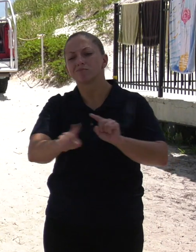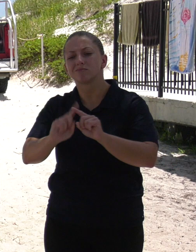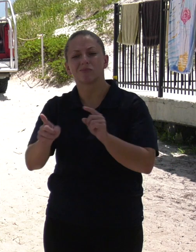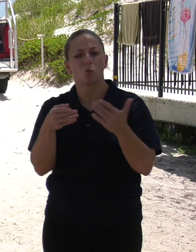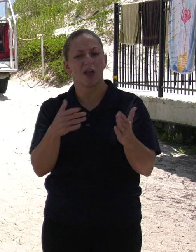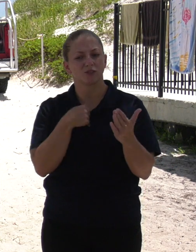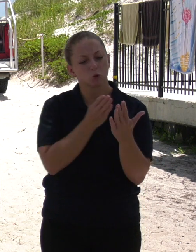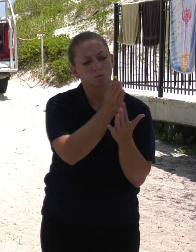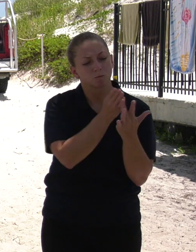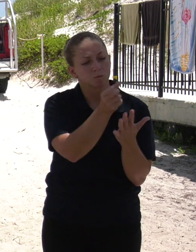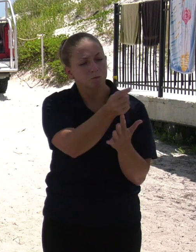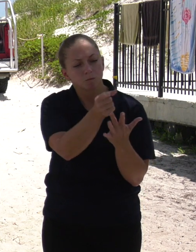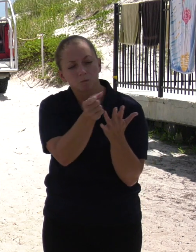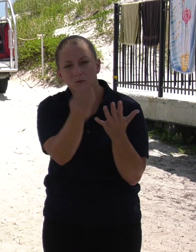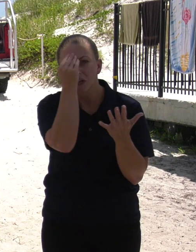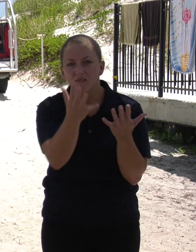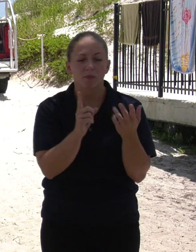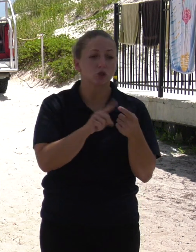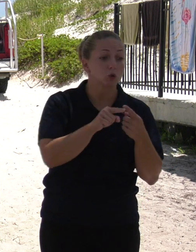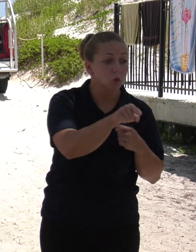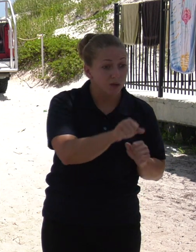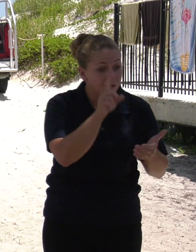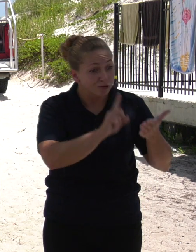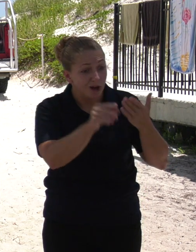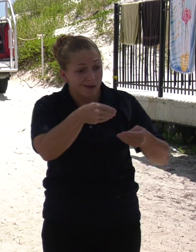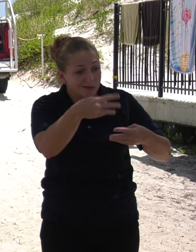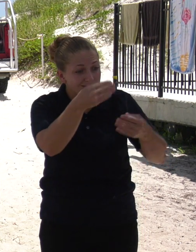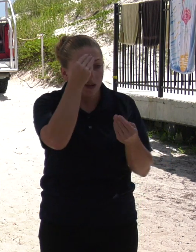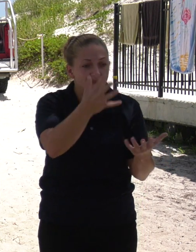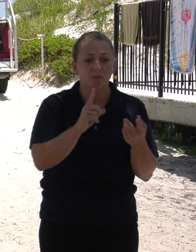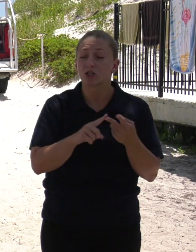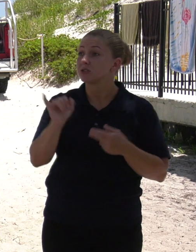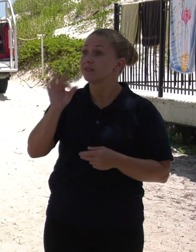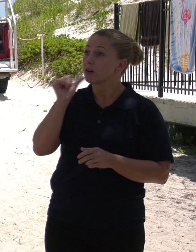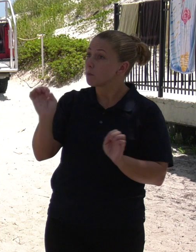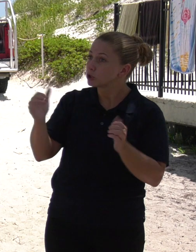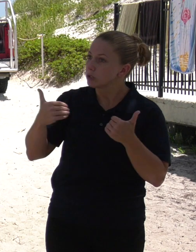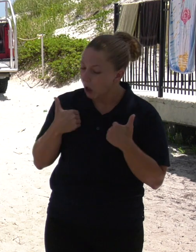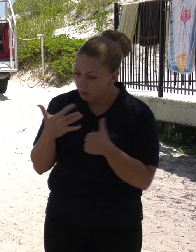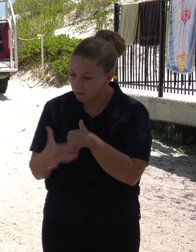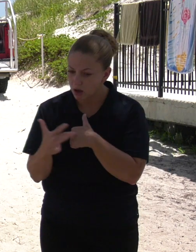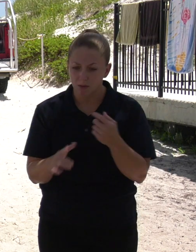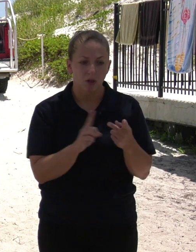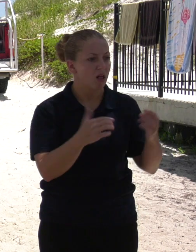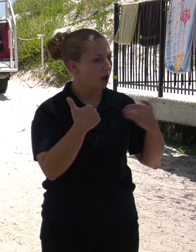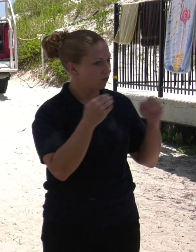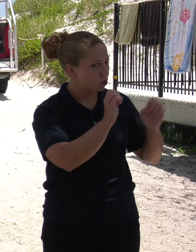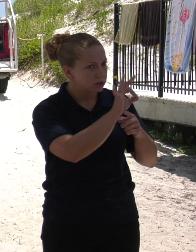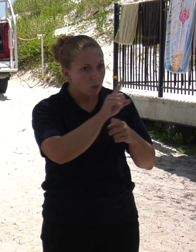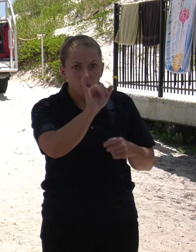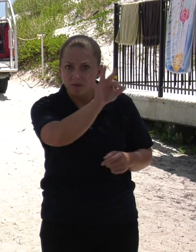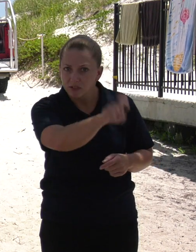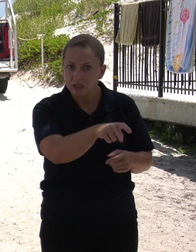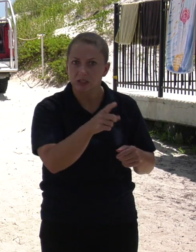for people to check to get information that are non-emergency, and there's always 911 if any of our residents needs anything.